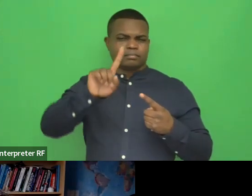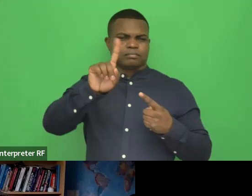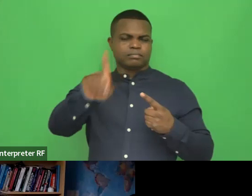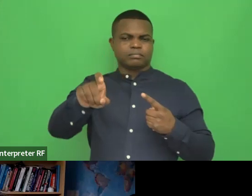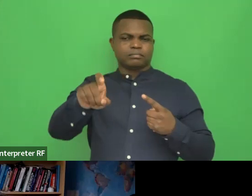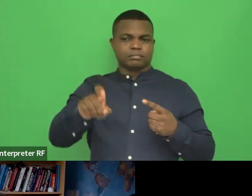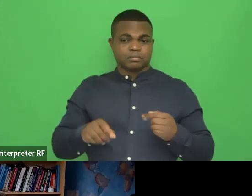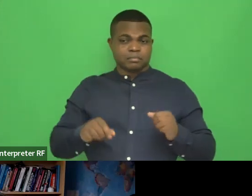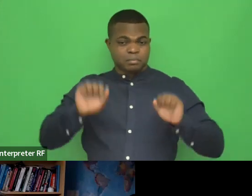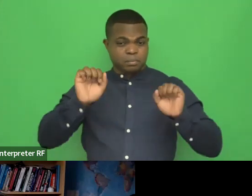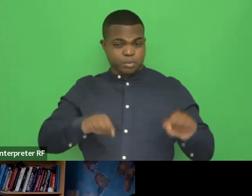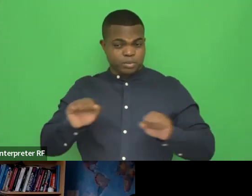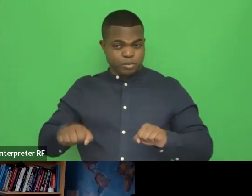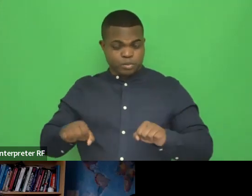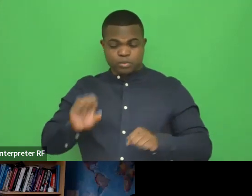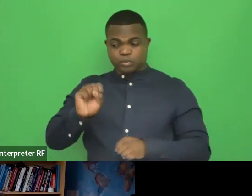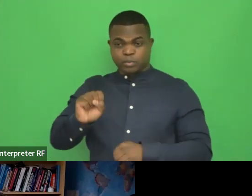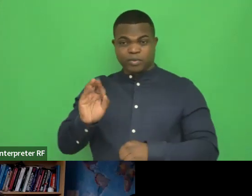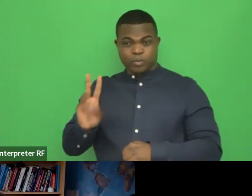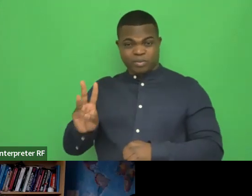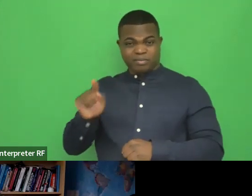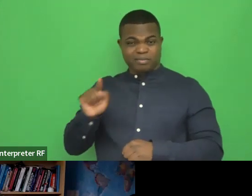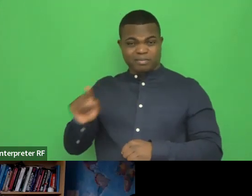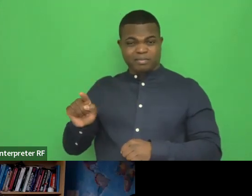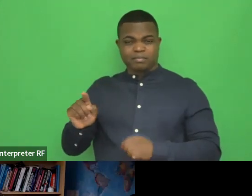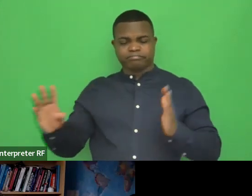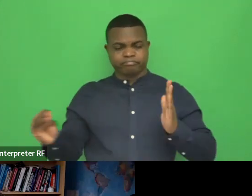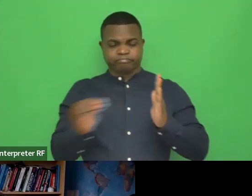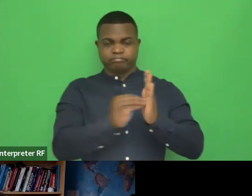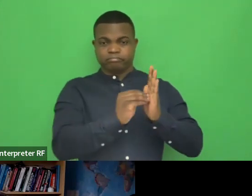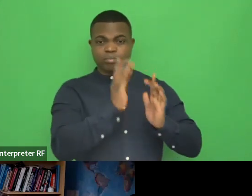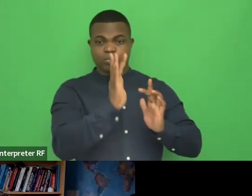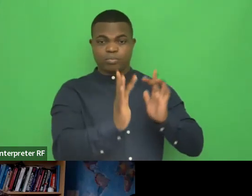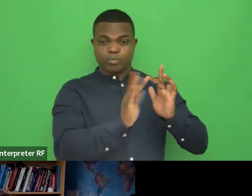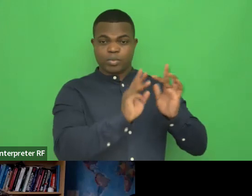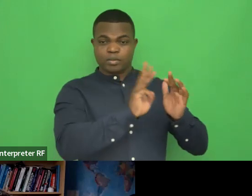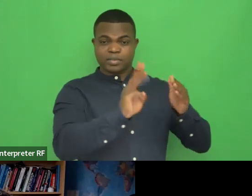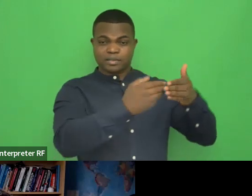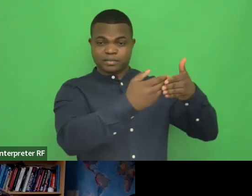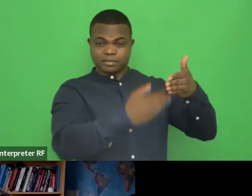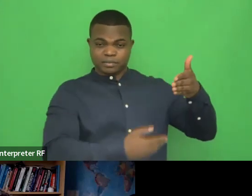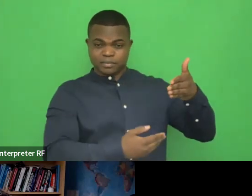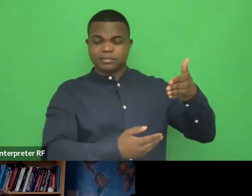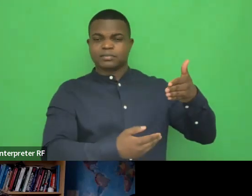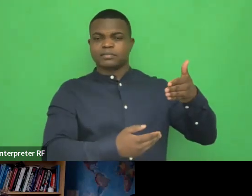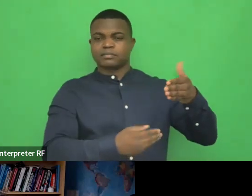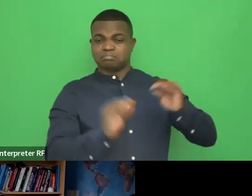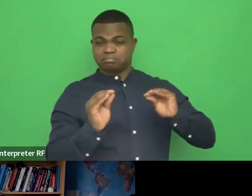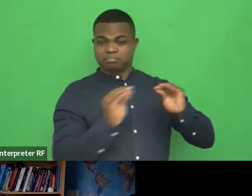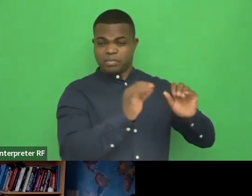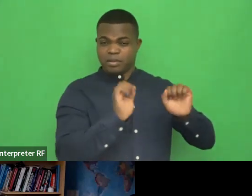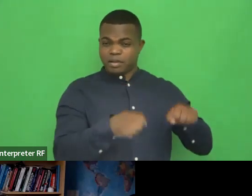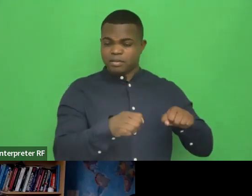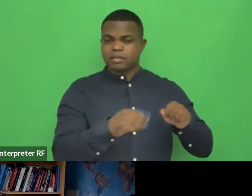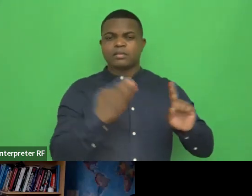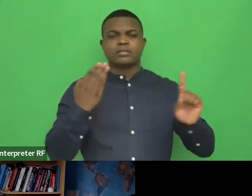a reader app in their devices? I believe some Apple, for example, they have a reader